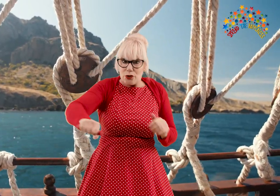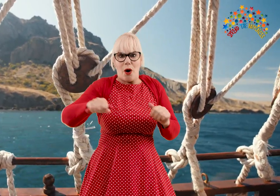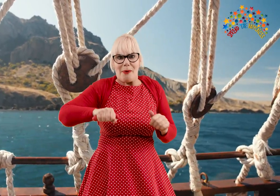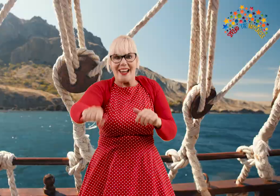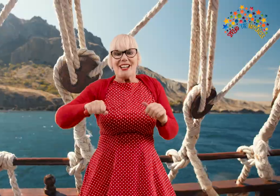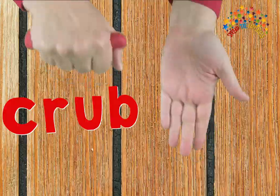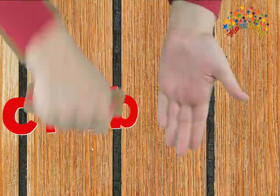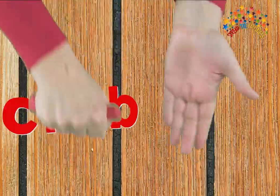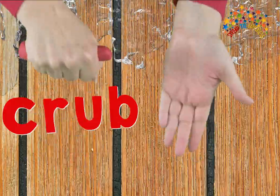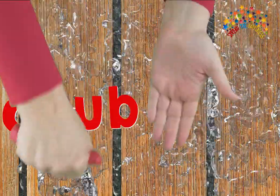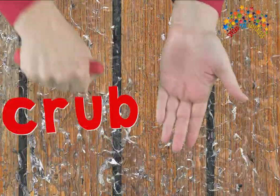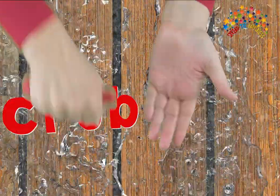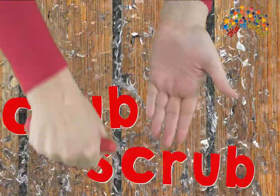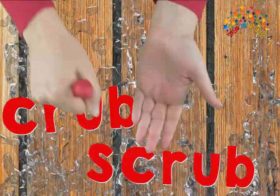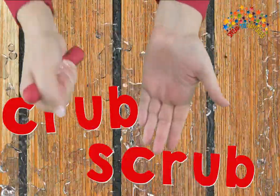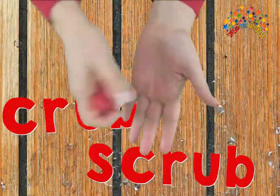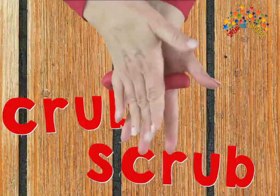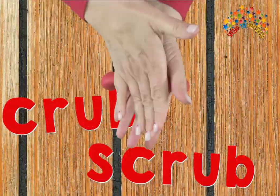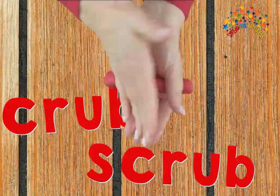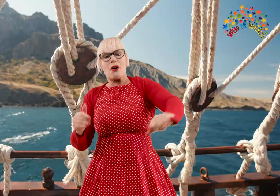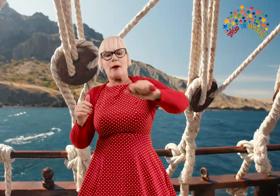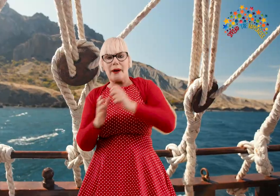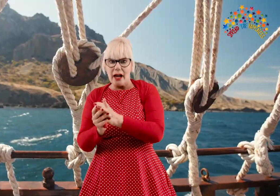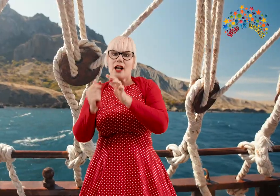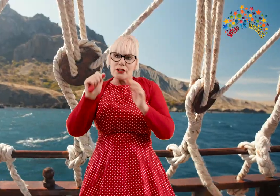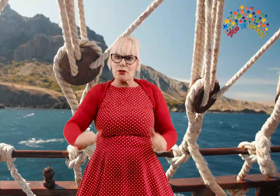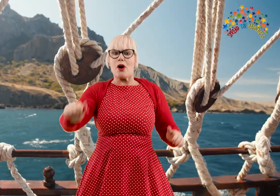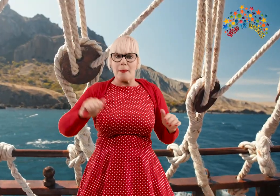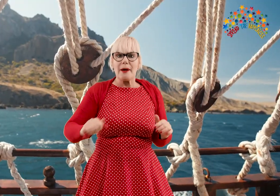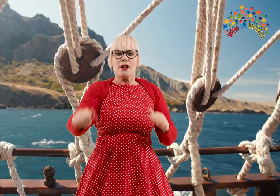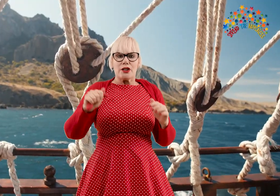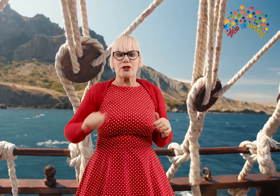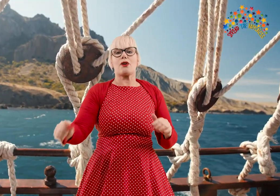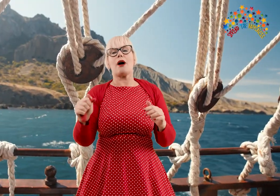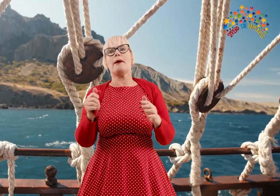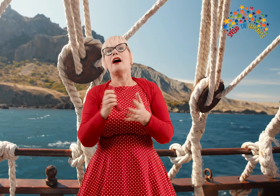Scrub, scrub, scrub, scrub, scrub, scrub.